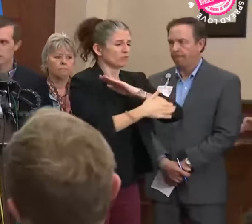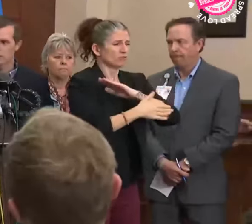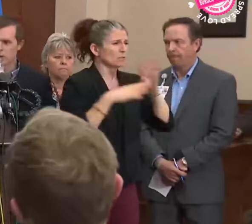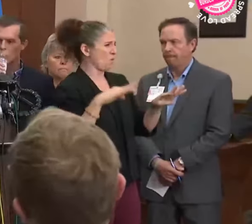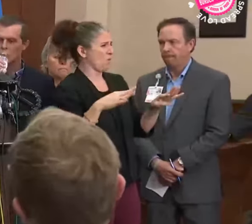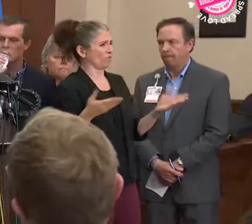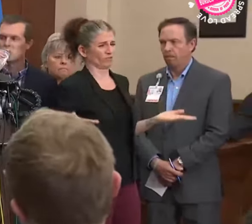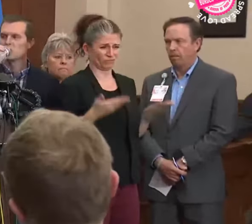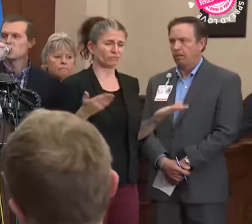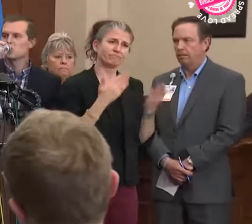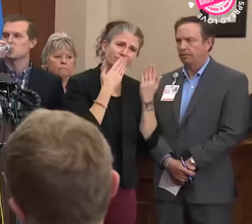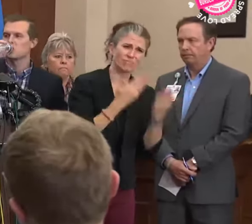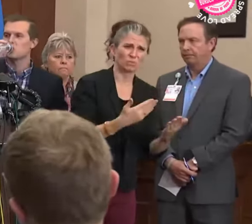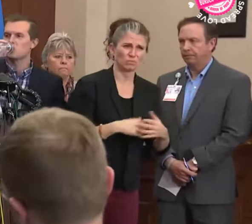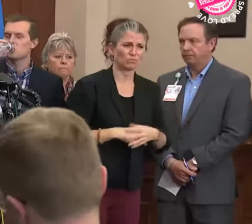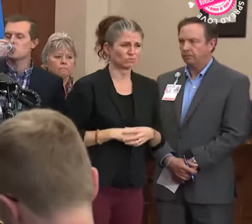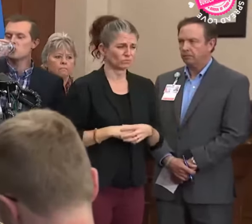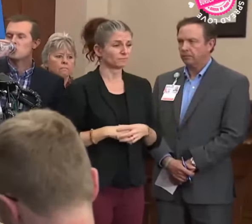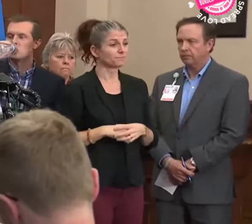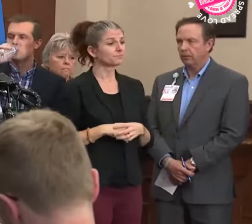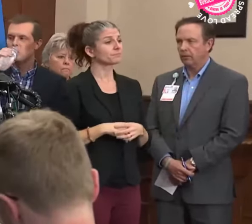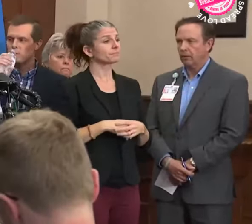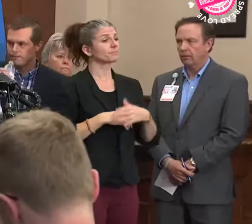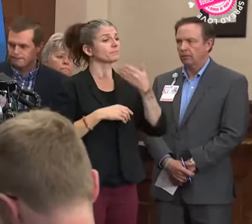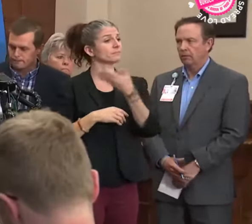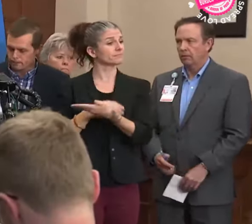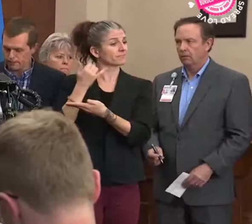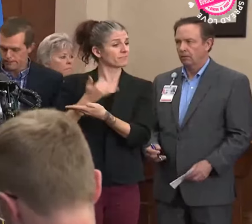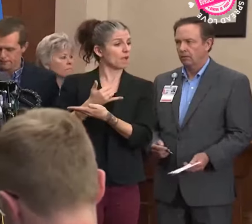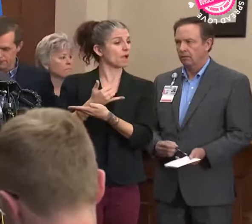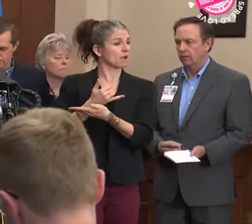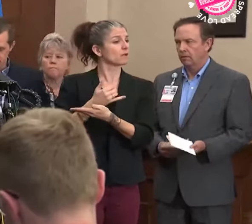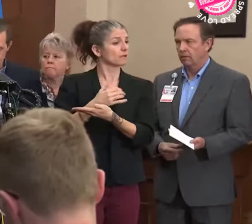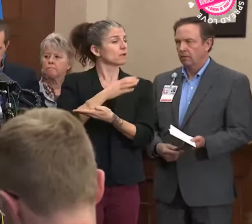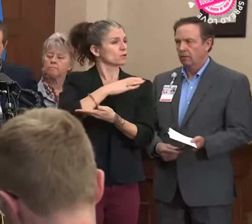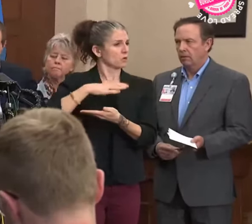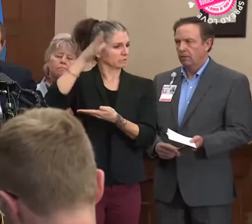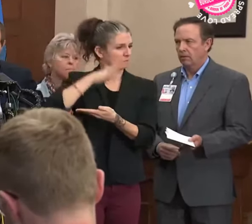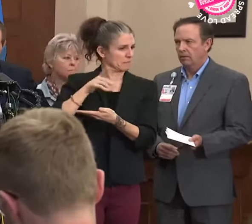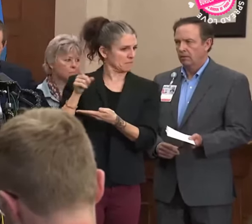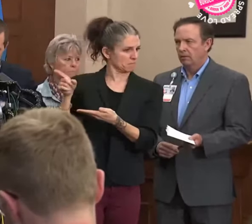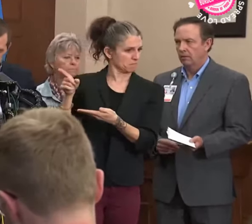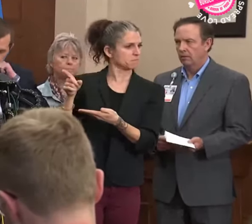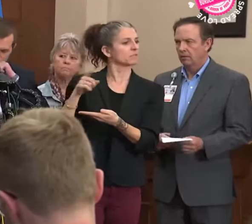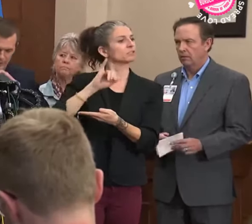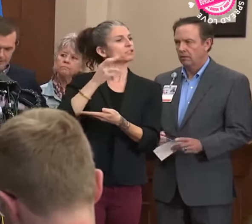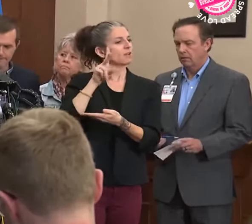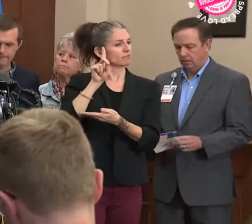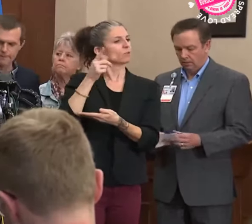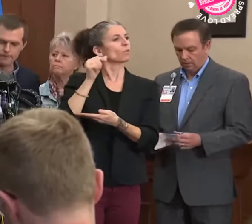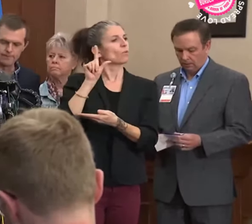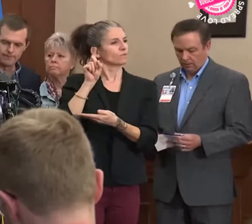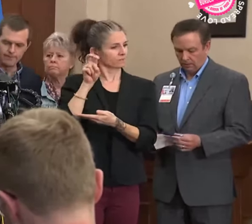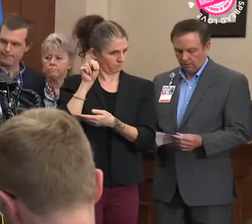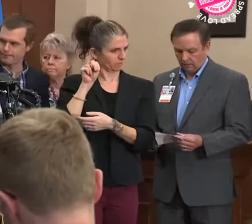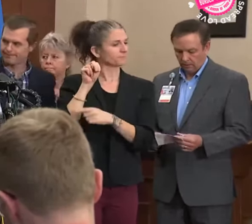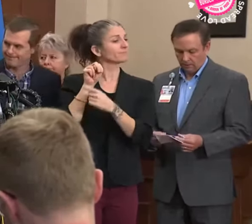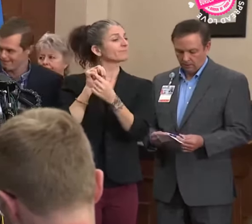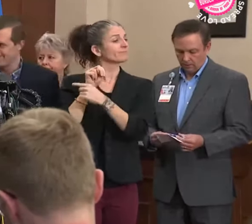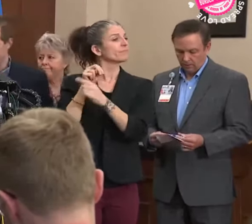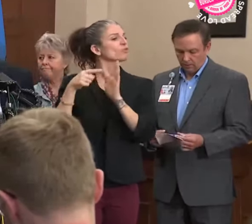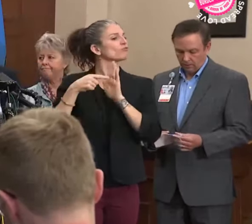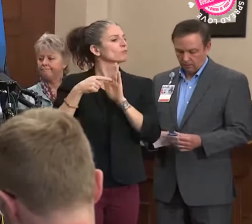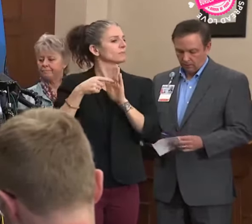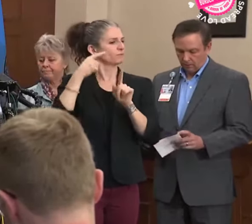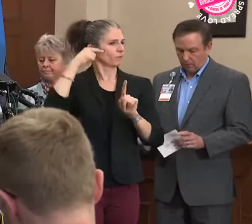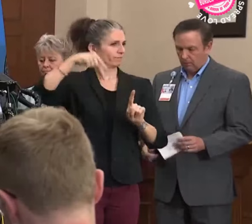you. I'd now like to introduce the Congressman Jared Golden, who represents this area of Maine.